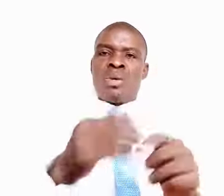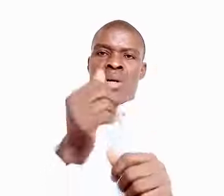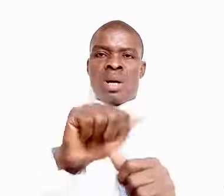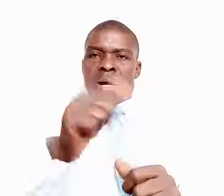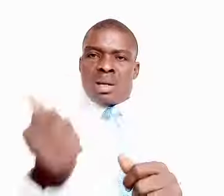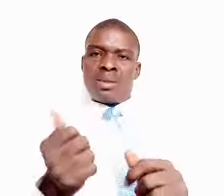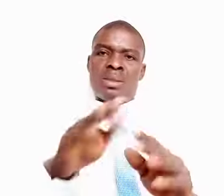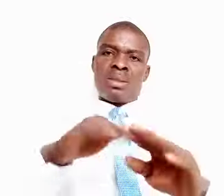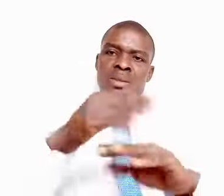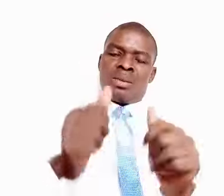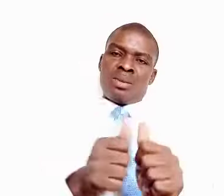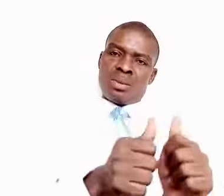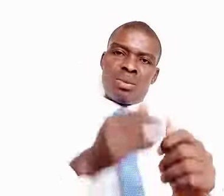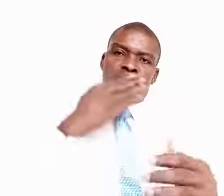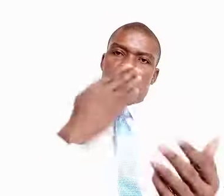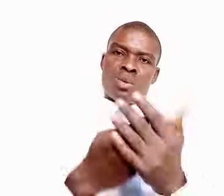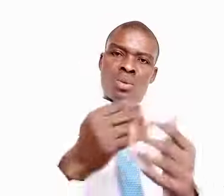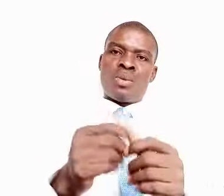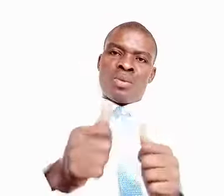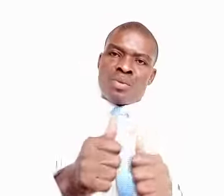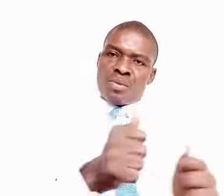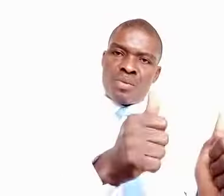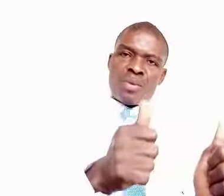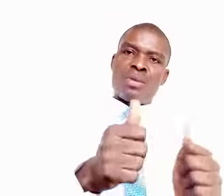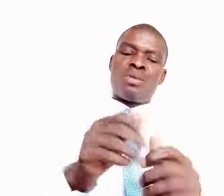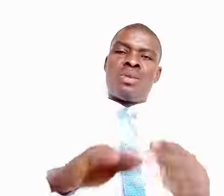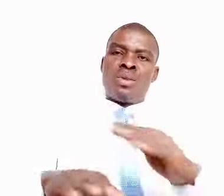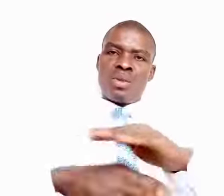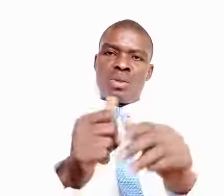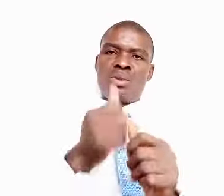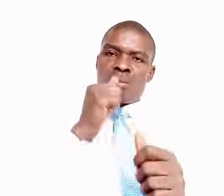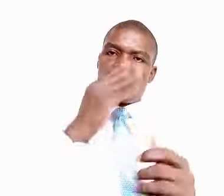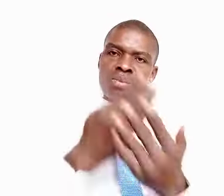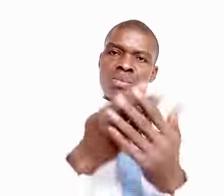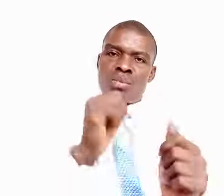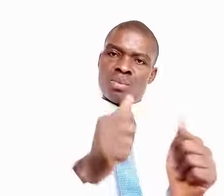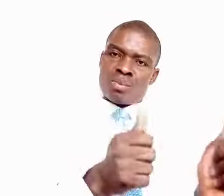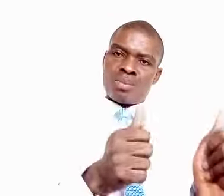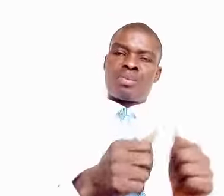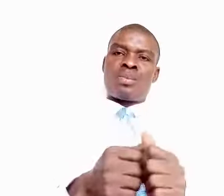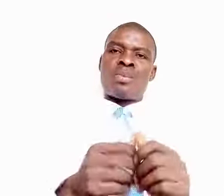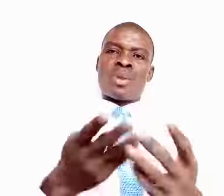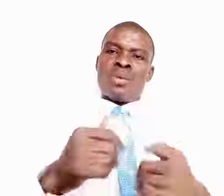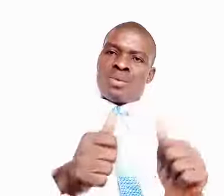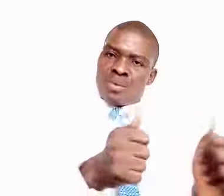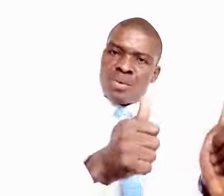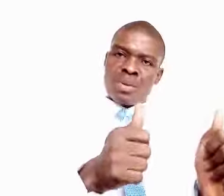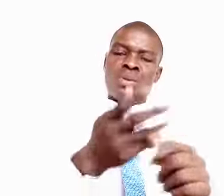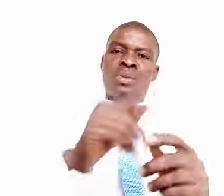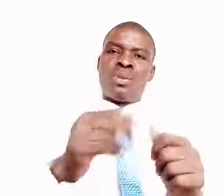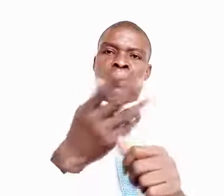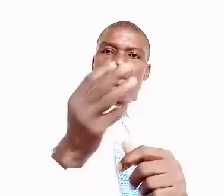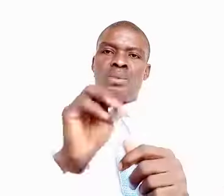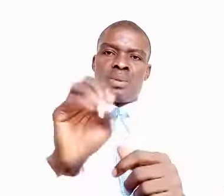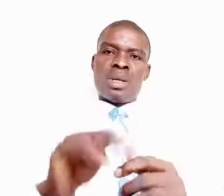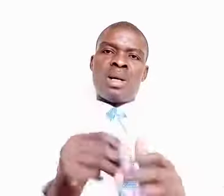unstressed syllable, could, followed by an unstressed syllable, be, followed by a stressed syllable, meet